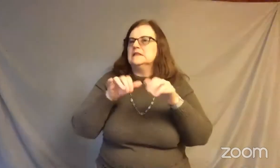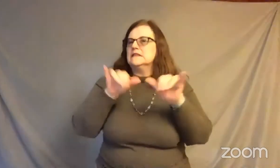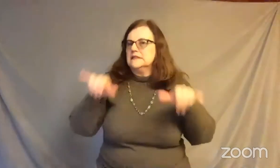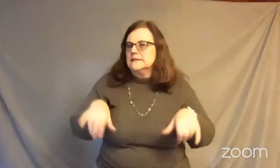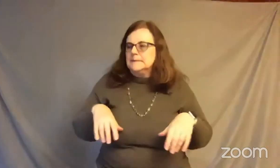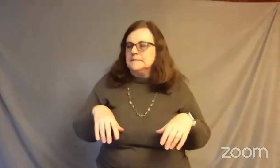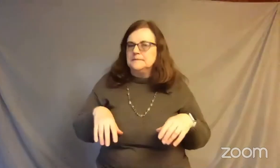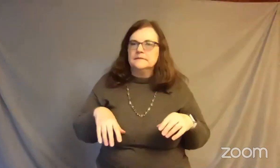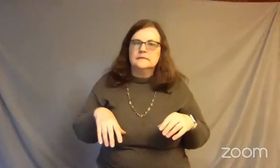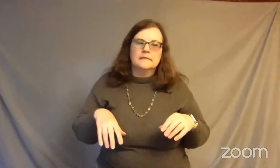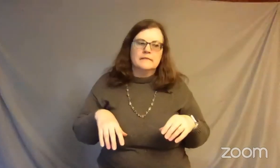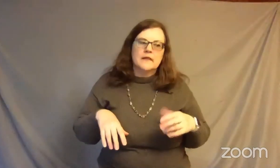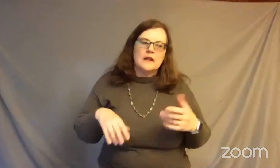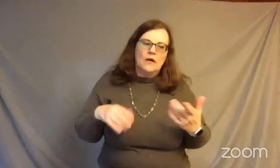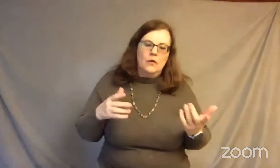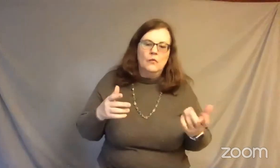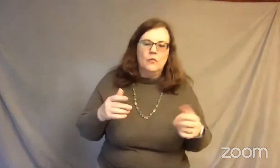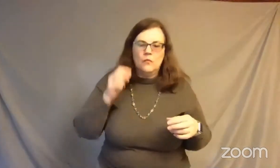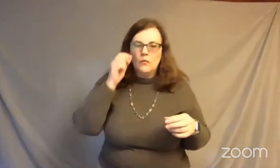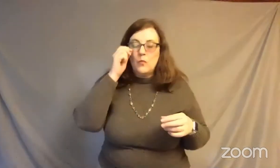their own internal mechanisms and